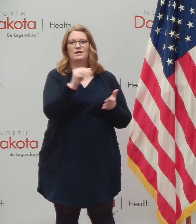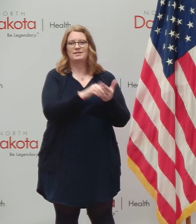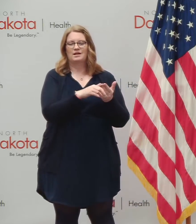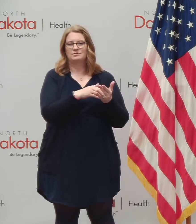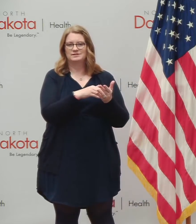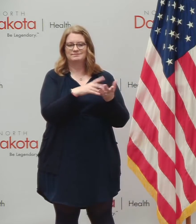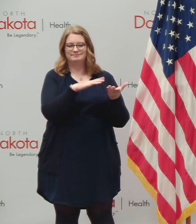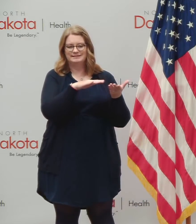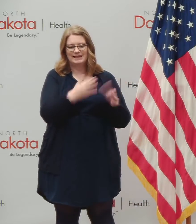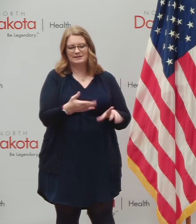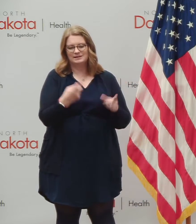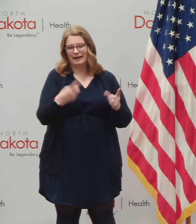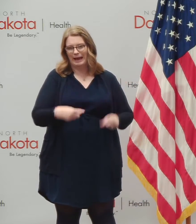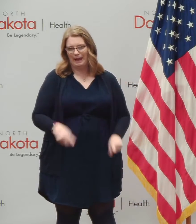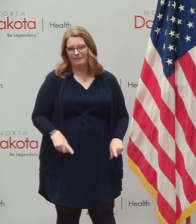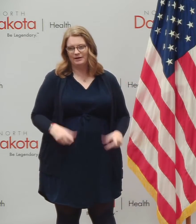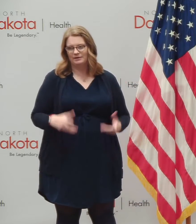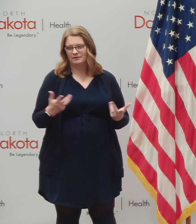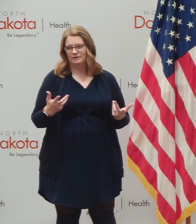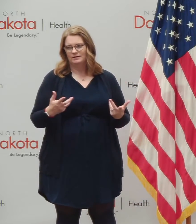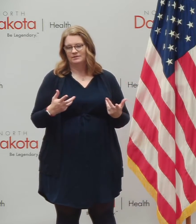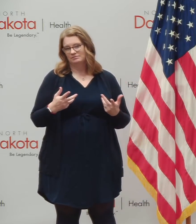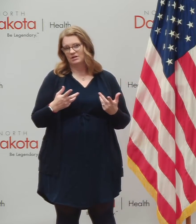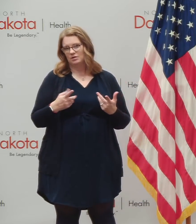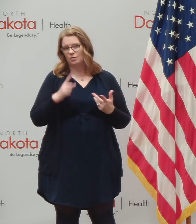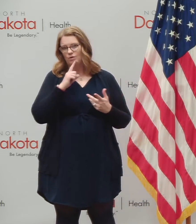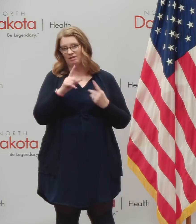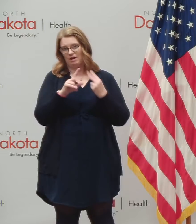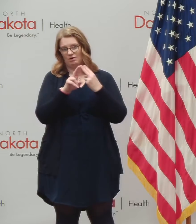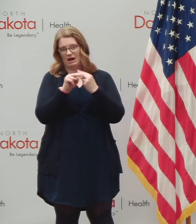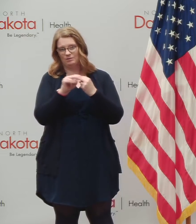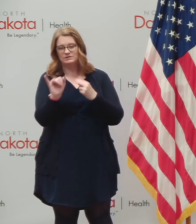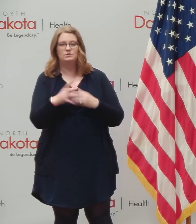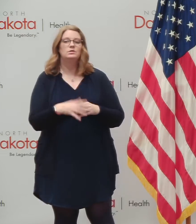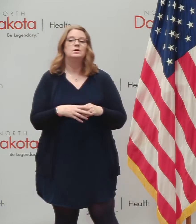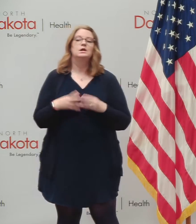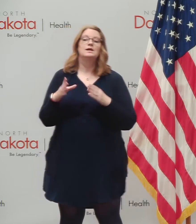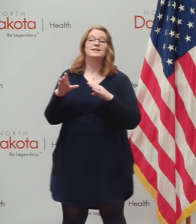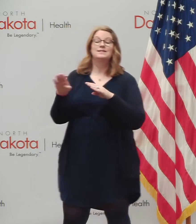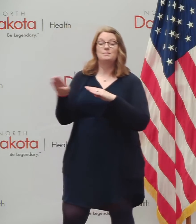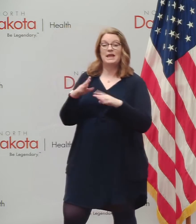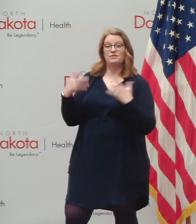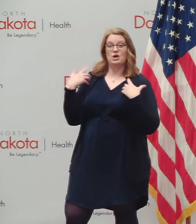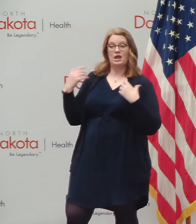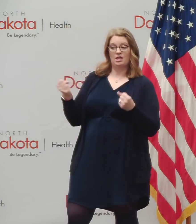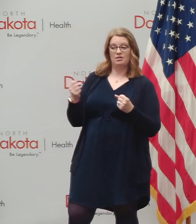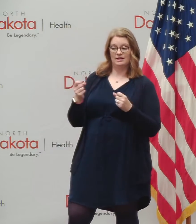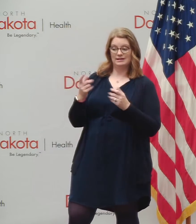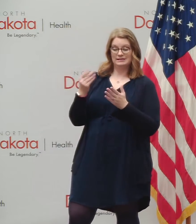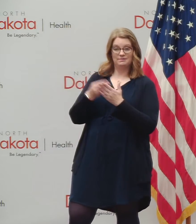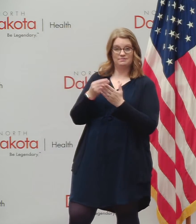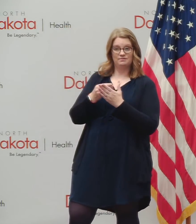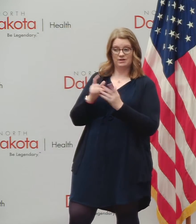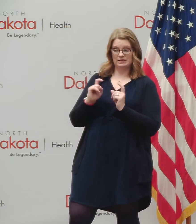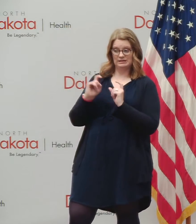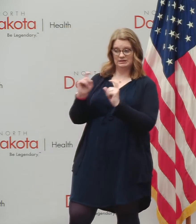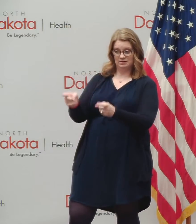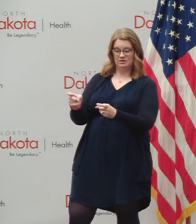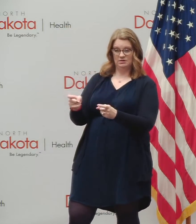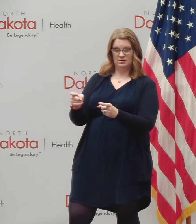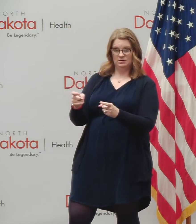that happen every year on our highways. The Behavioral Health Division has been awarded funding from two federal